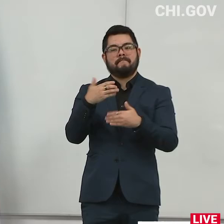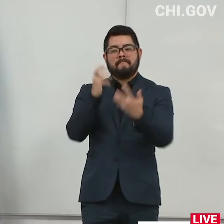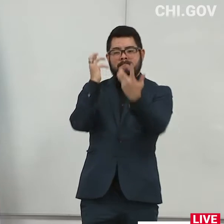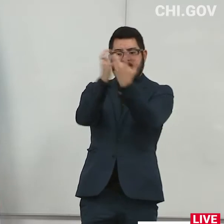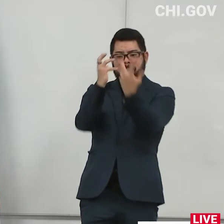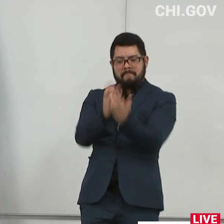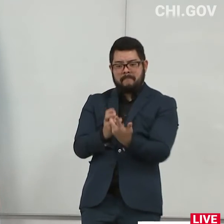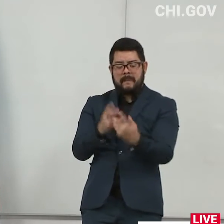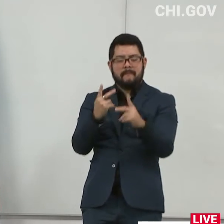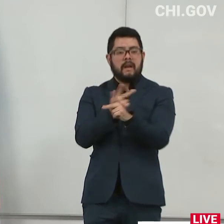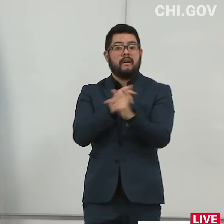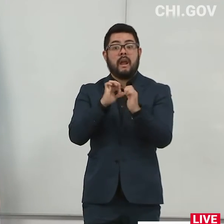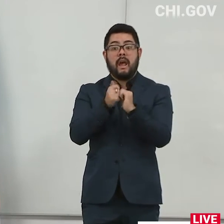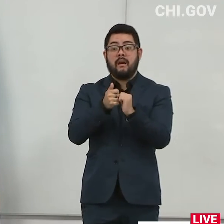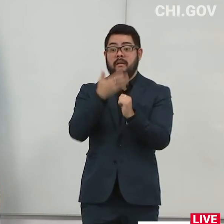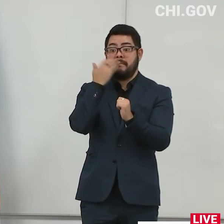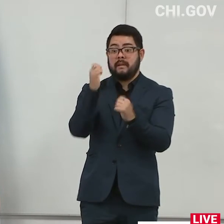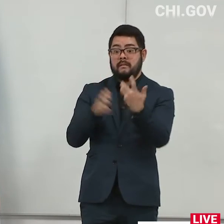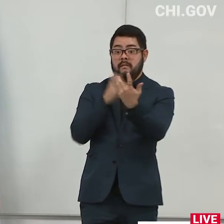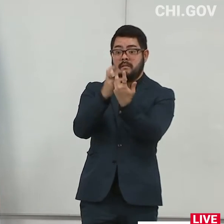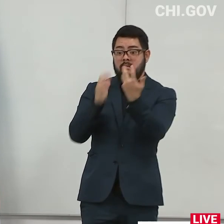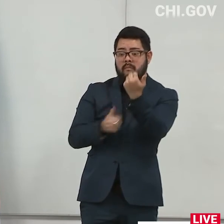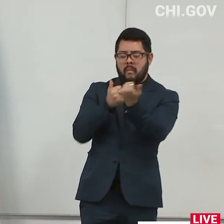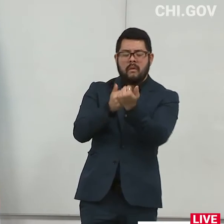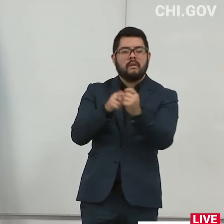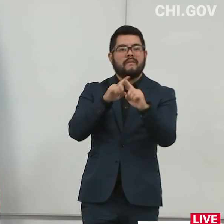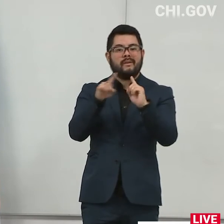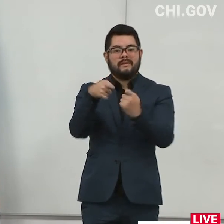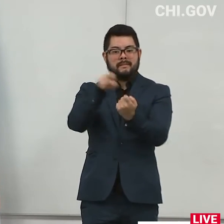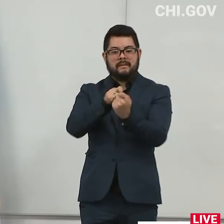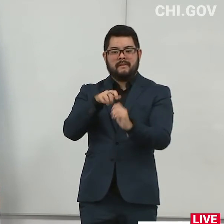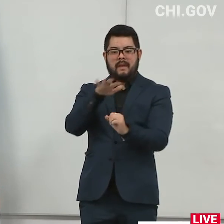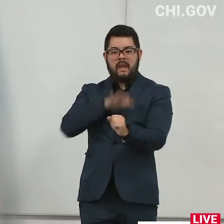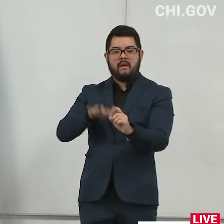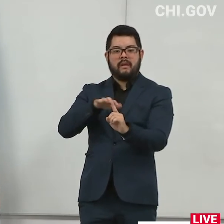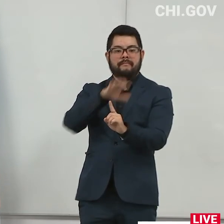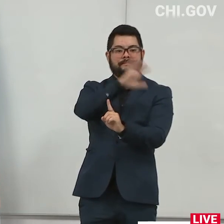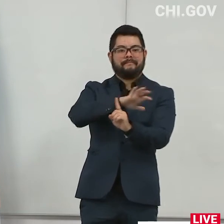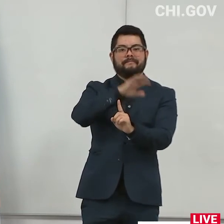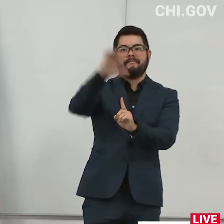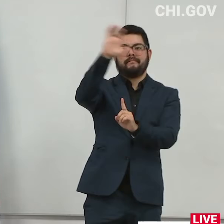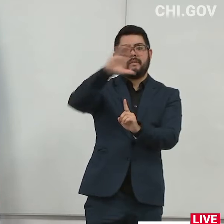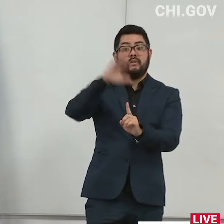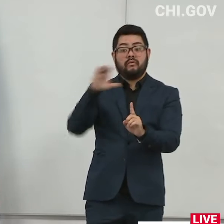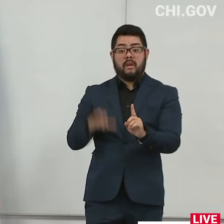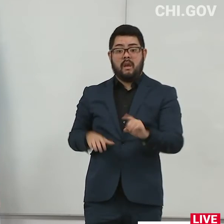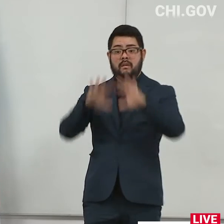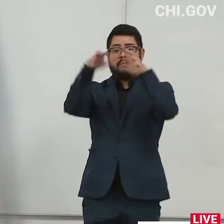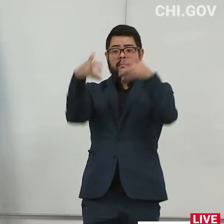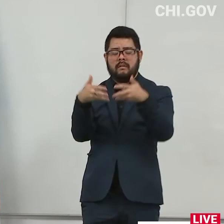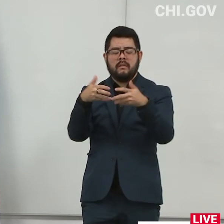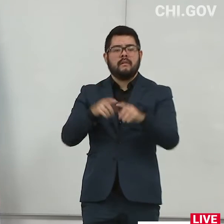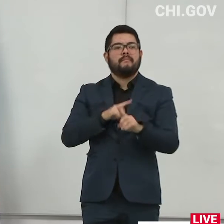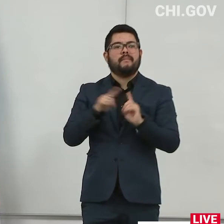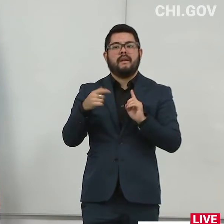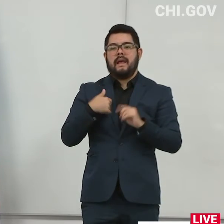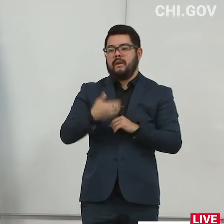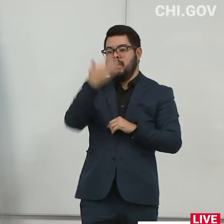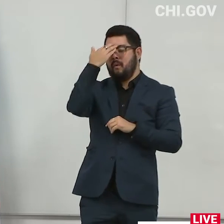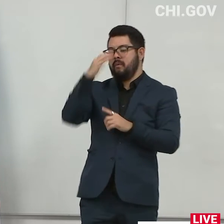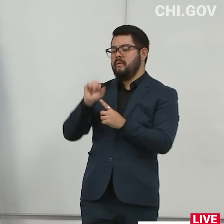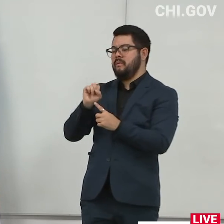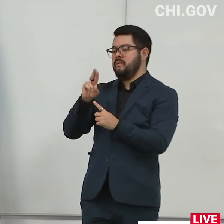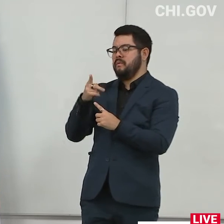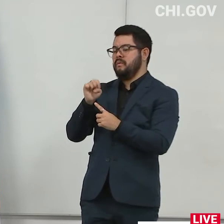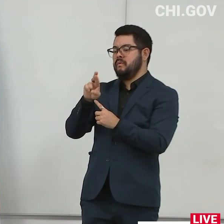that are on the ground, in particular geographies across the city. But I know that the superintendent and his team